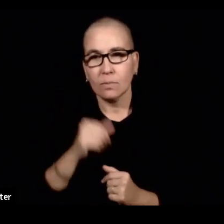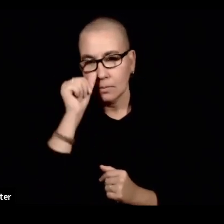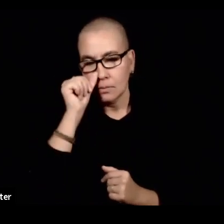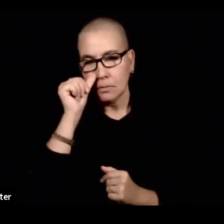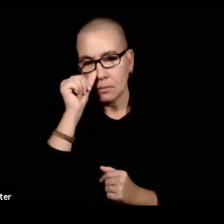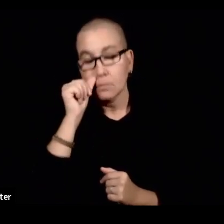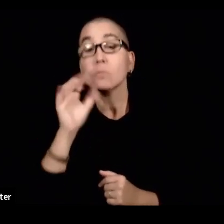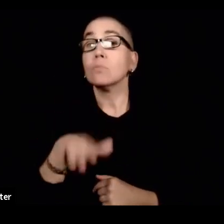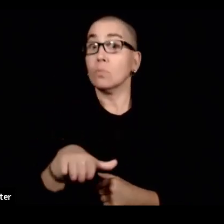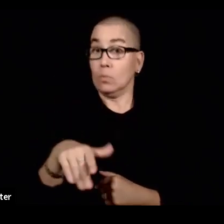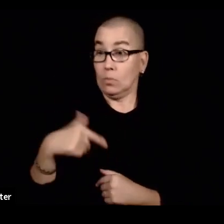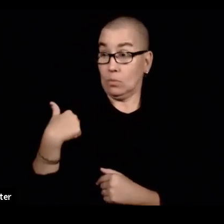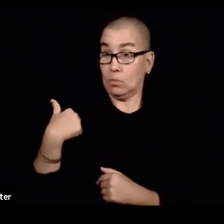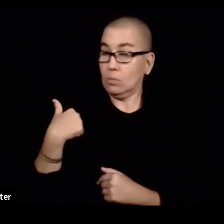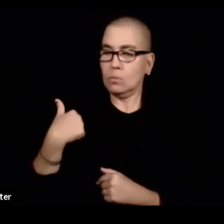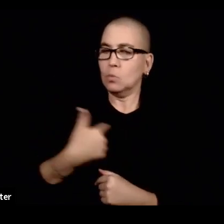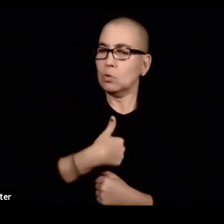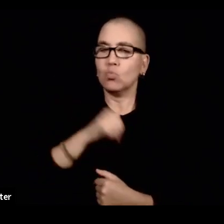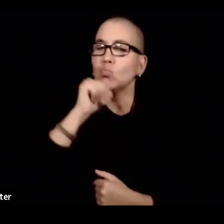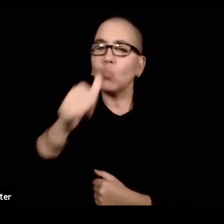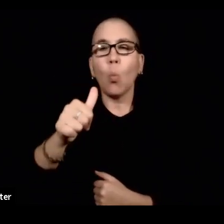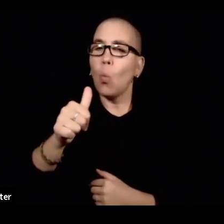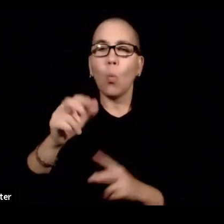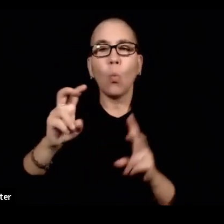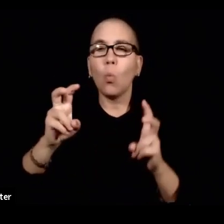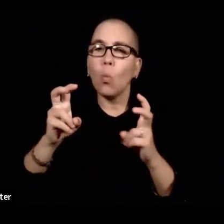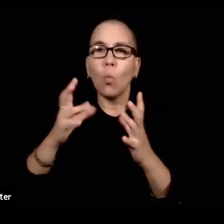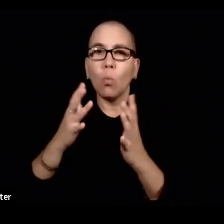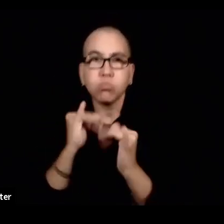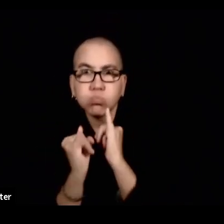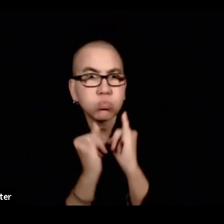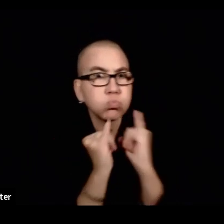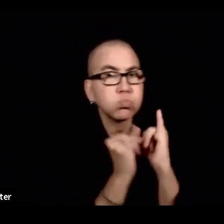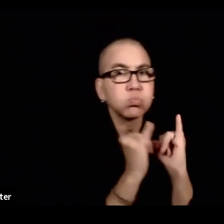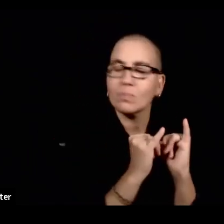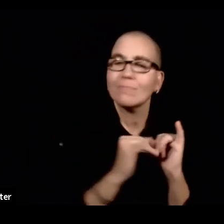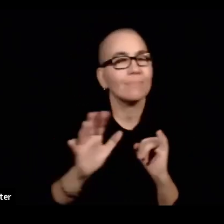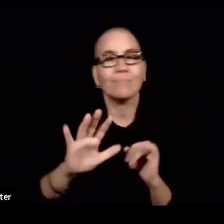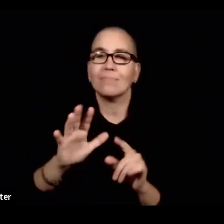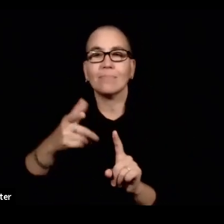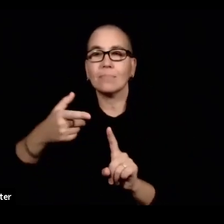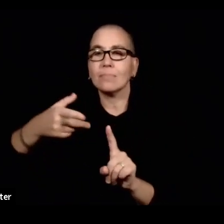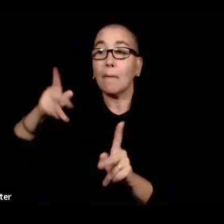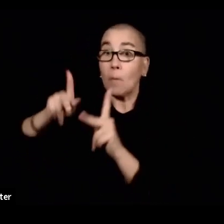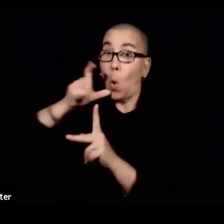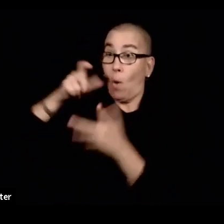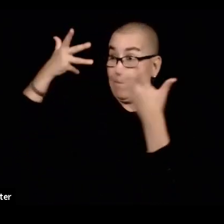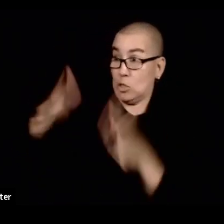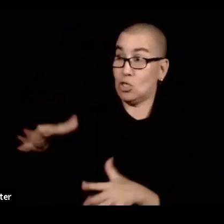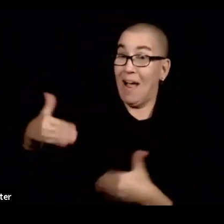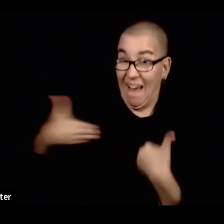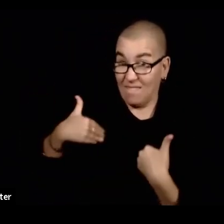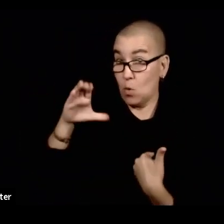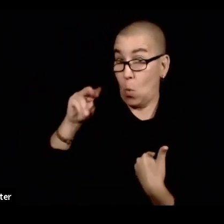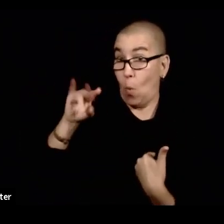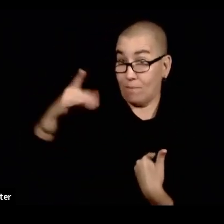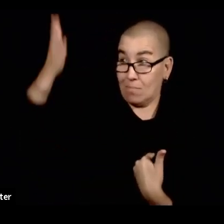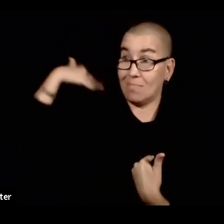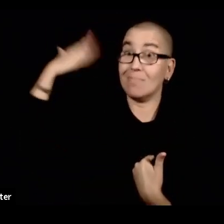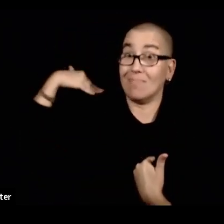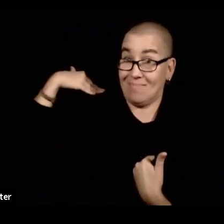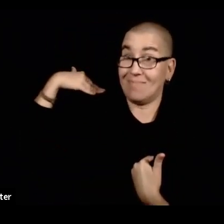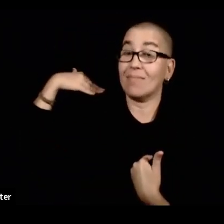we interview a case, we're interviewing them kind of in more real time. We do go back and